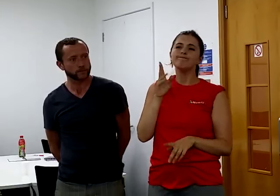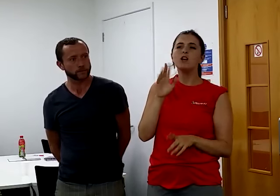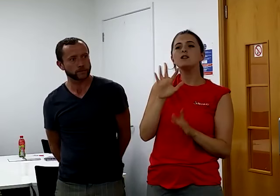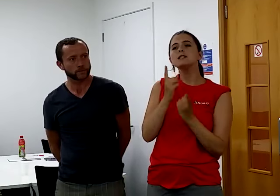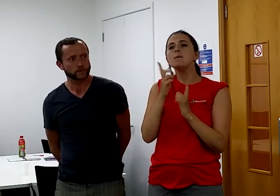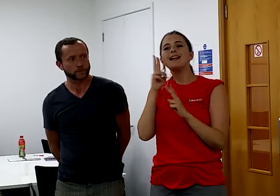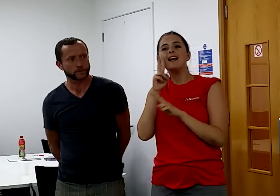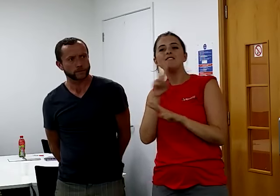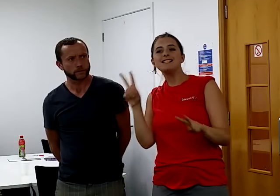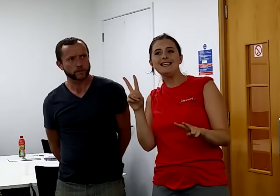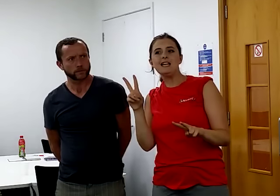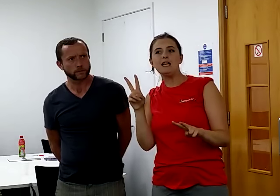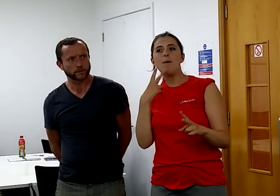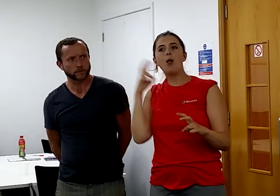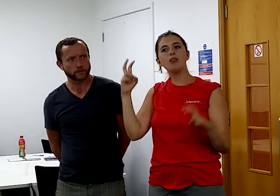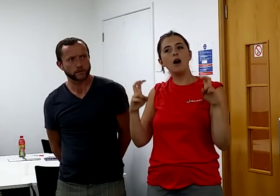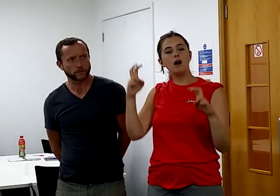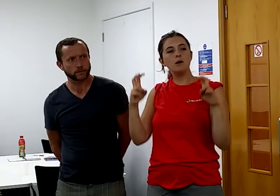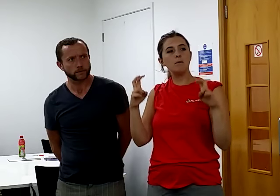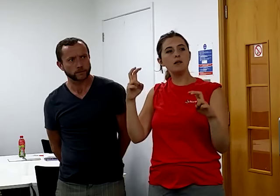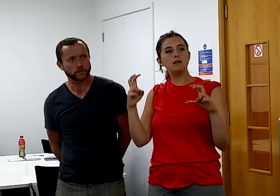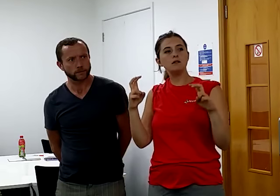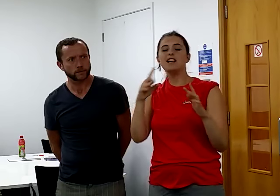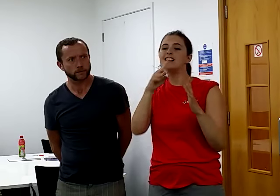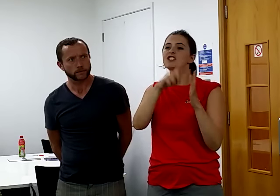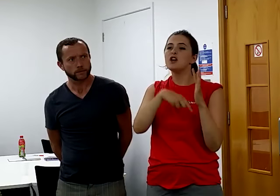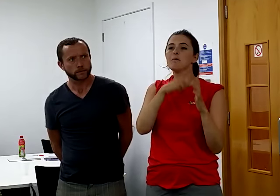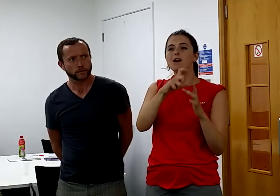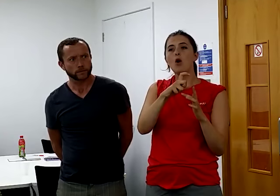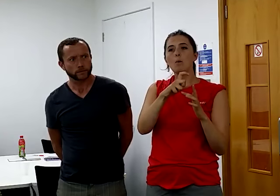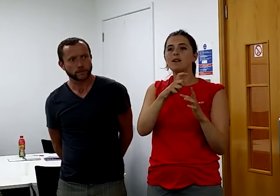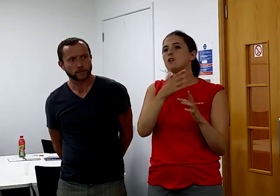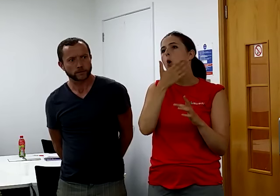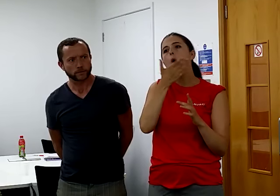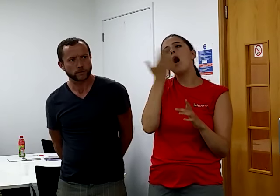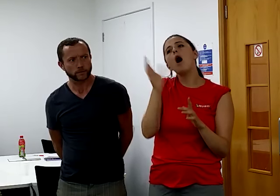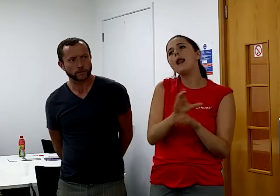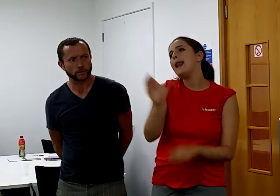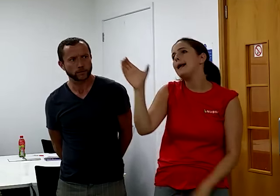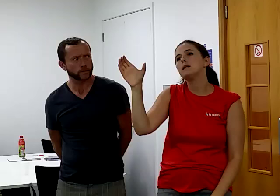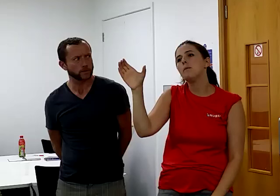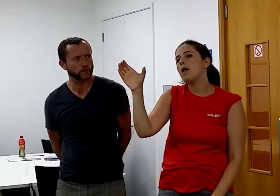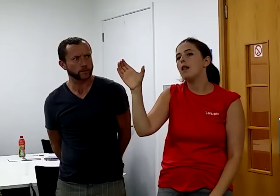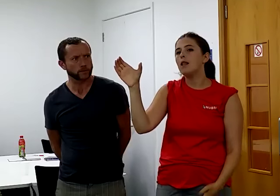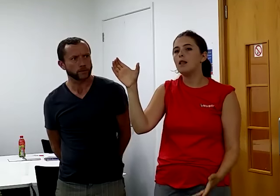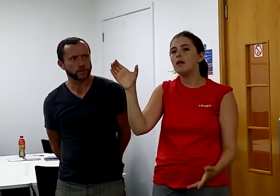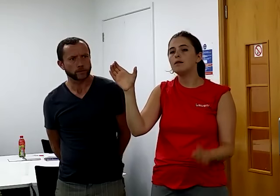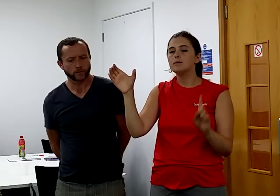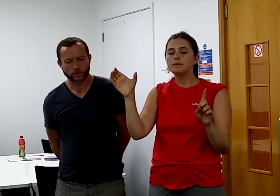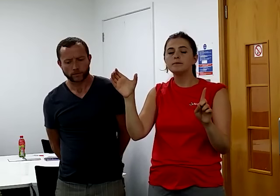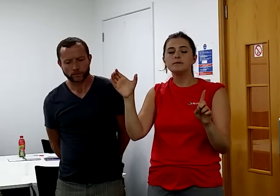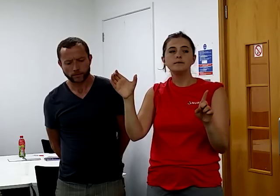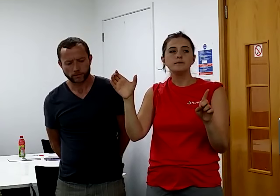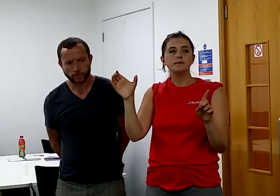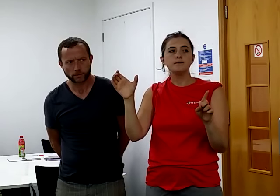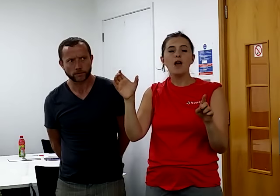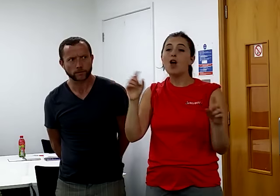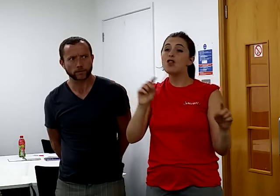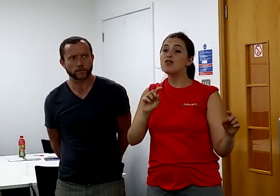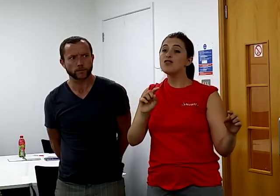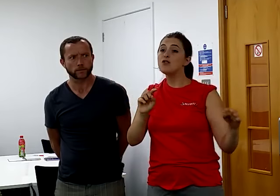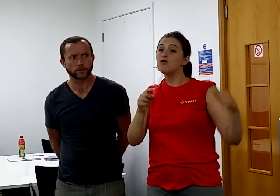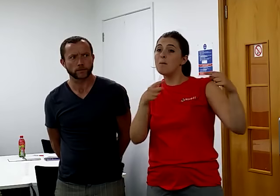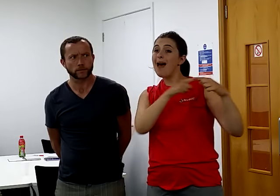really, about the whole argument being that Jeremy Corbyn is unelectable. Now, as the previous speaker said, the